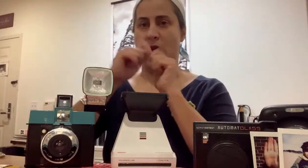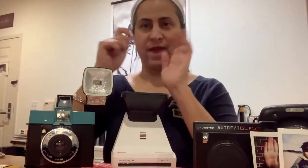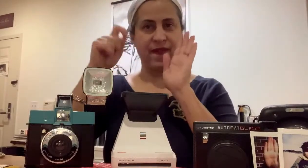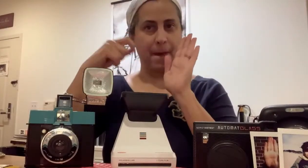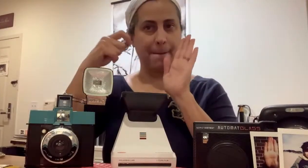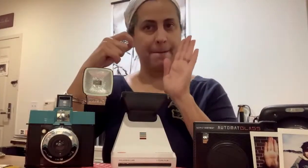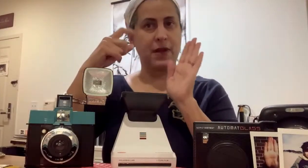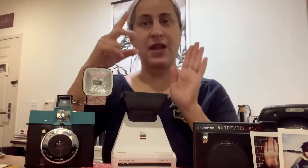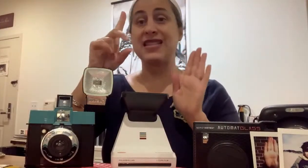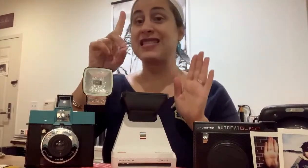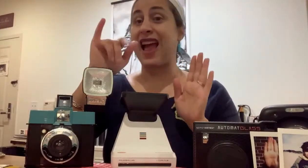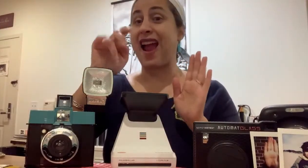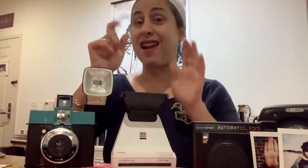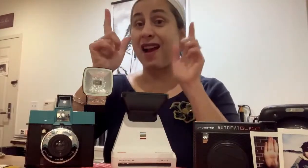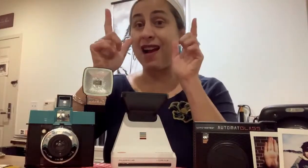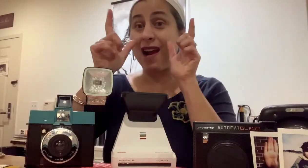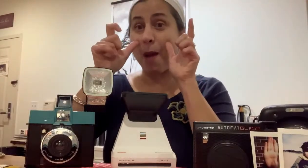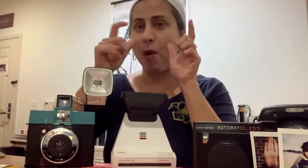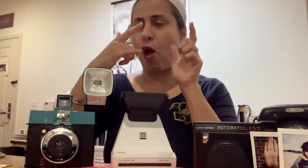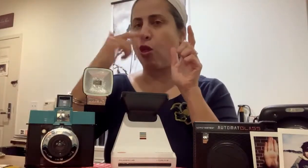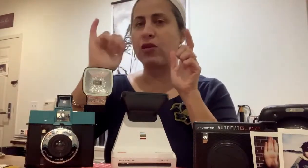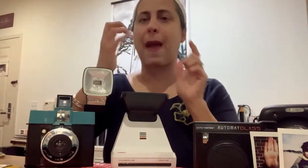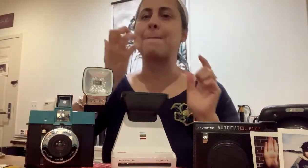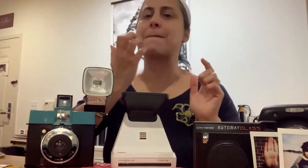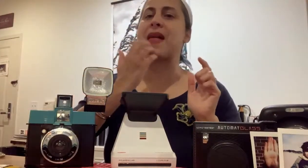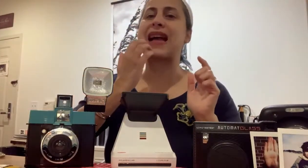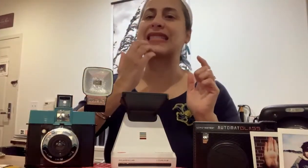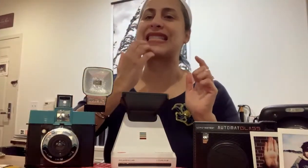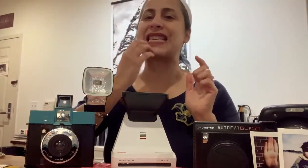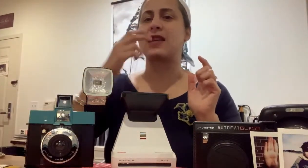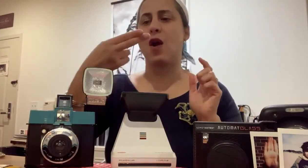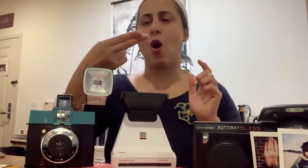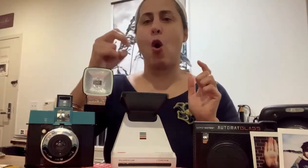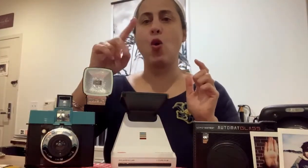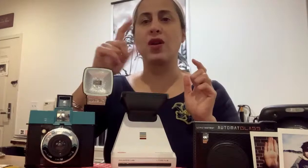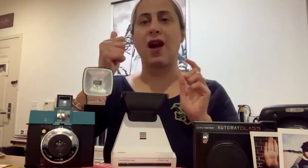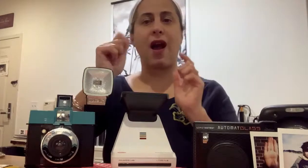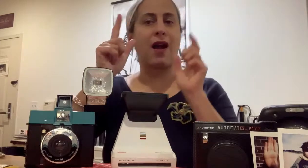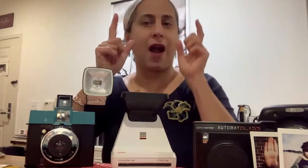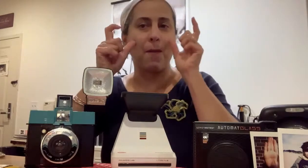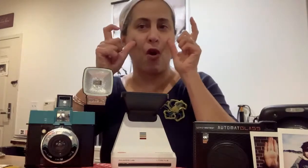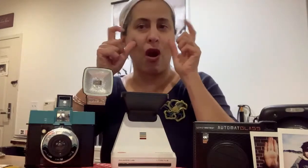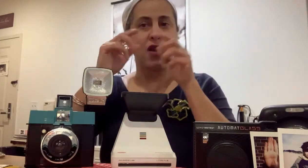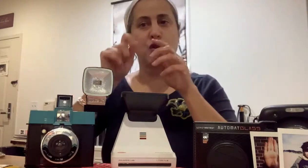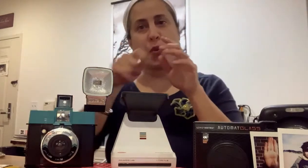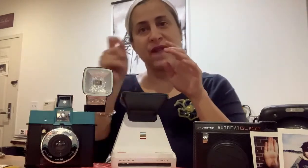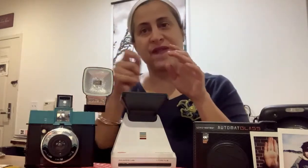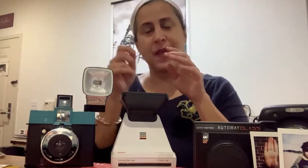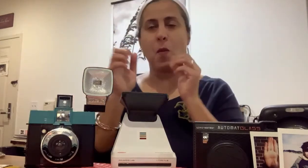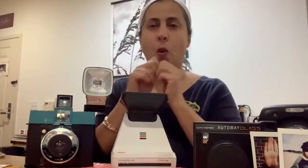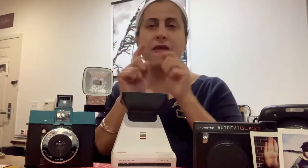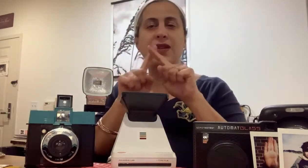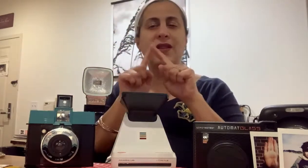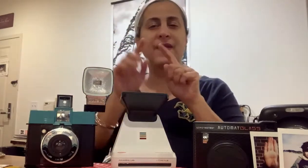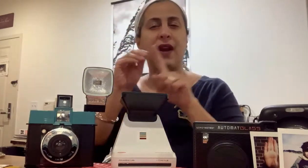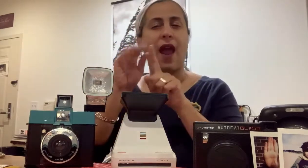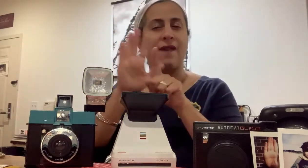And the Diana Instant camera uses film. It looks like plastic. And so you insert